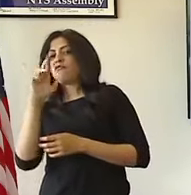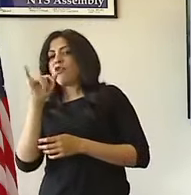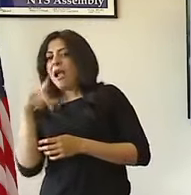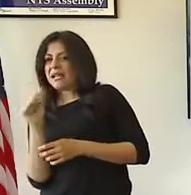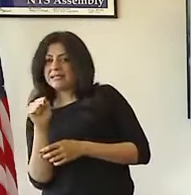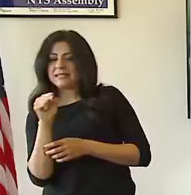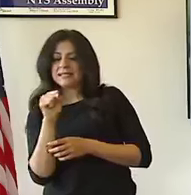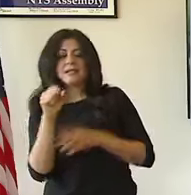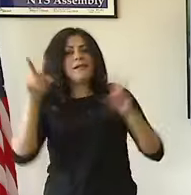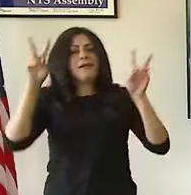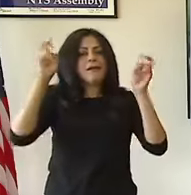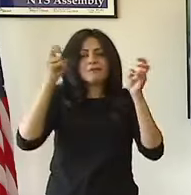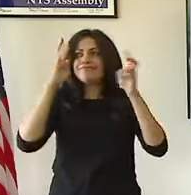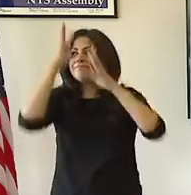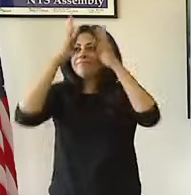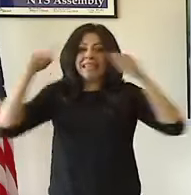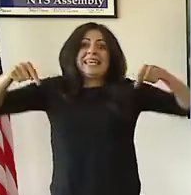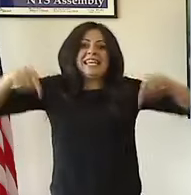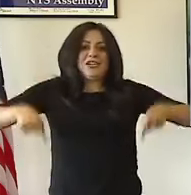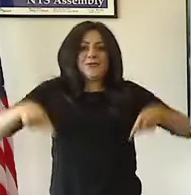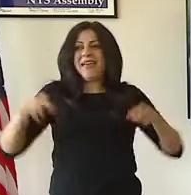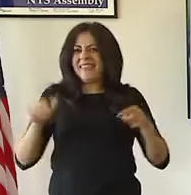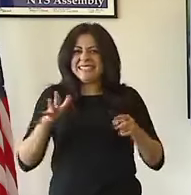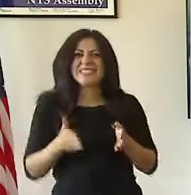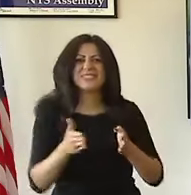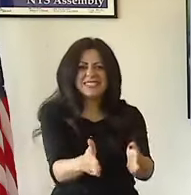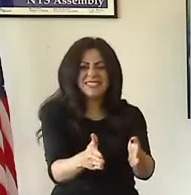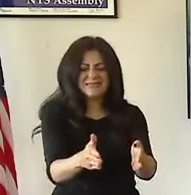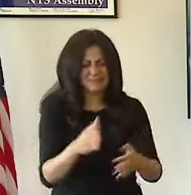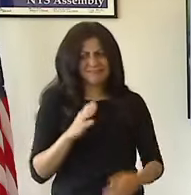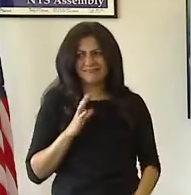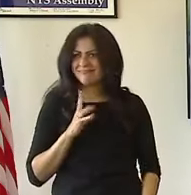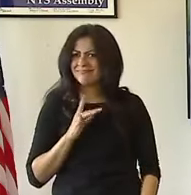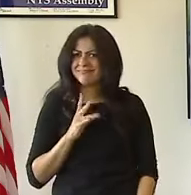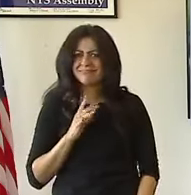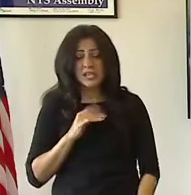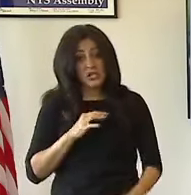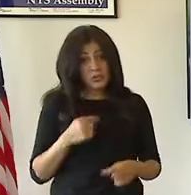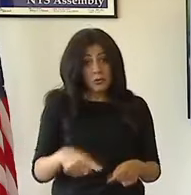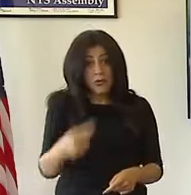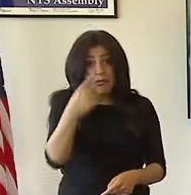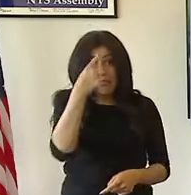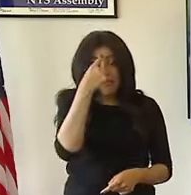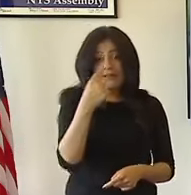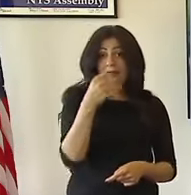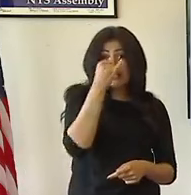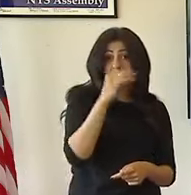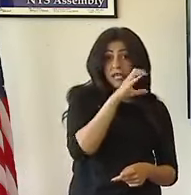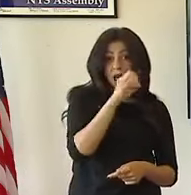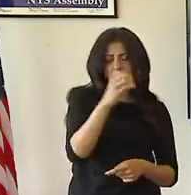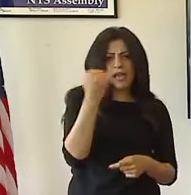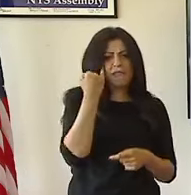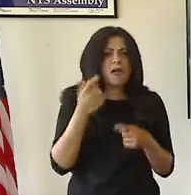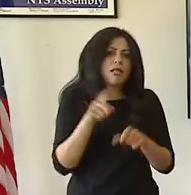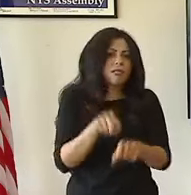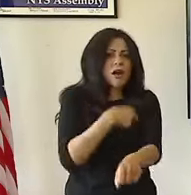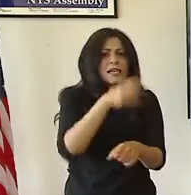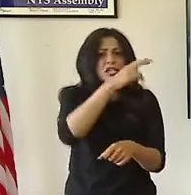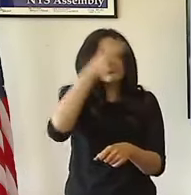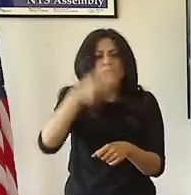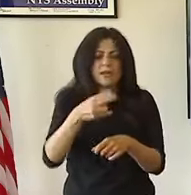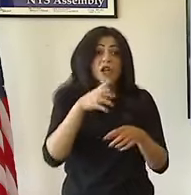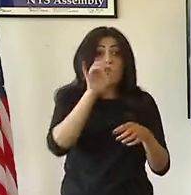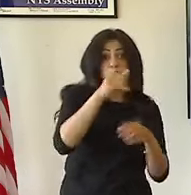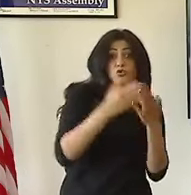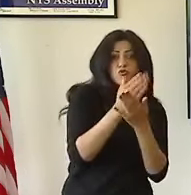in a constitutional sense, right here on this block. So if you wonder whether or not Dutchess County has a long history in protecting those rights, we do.